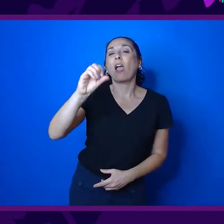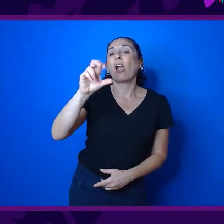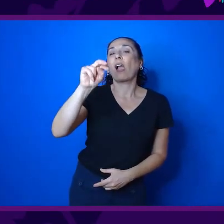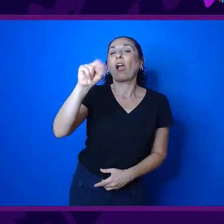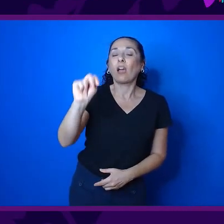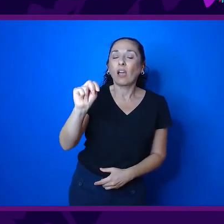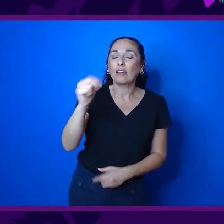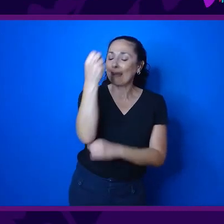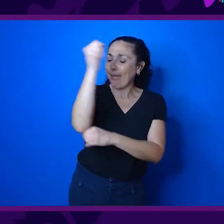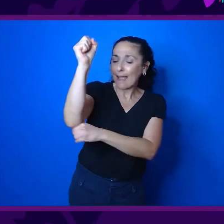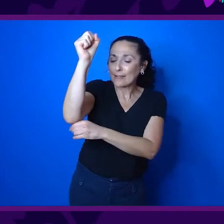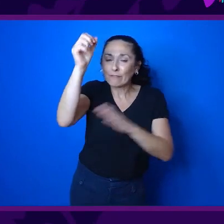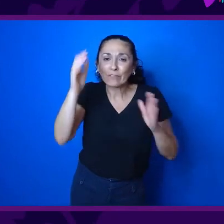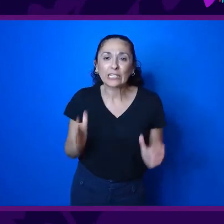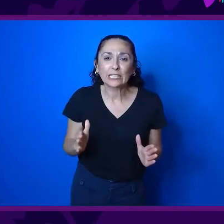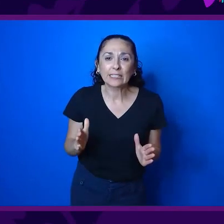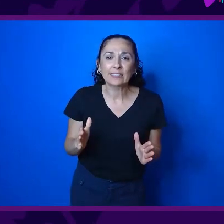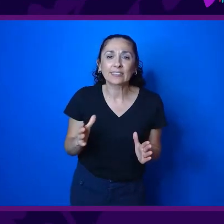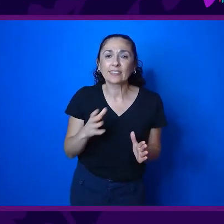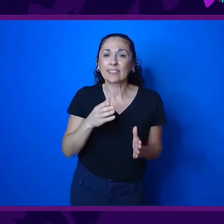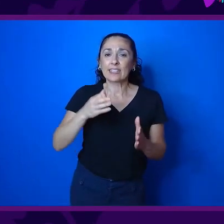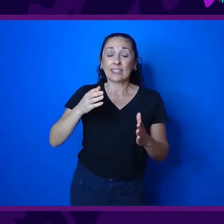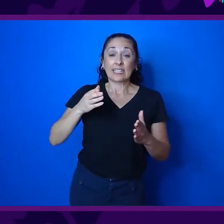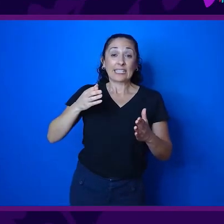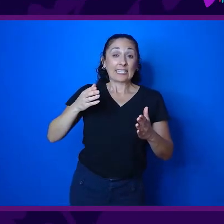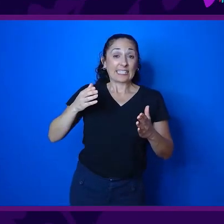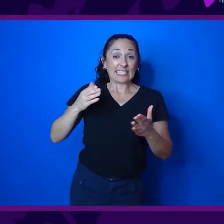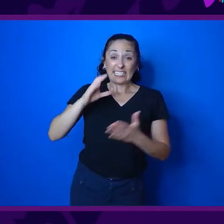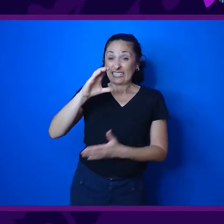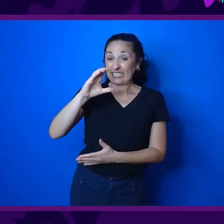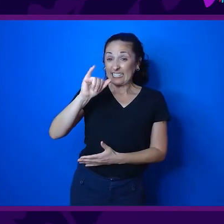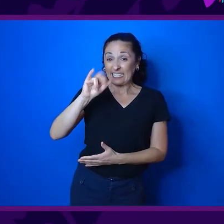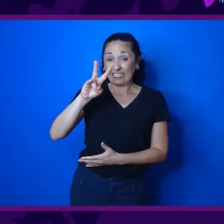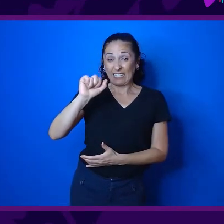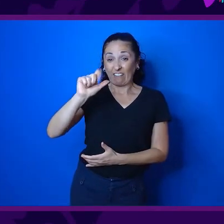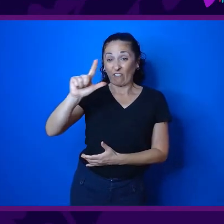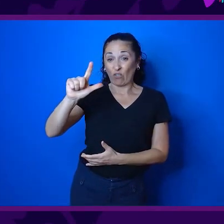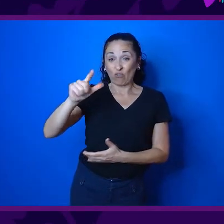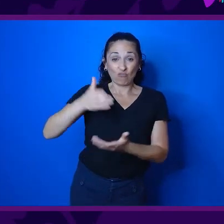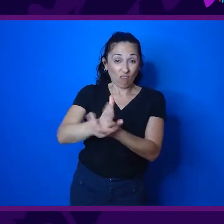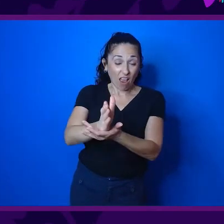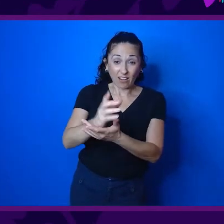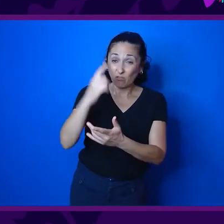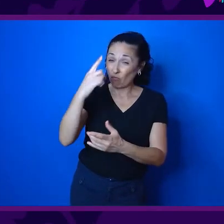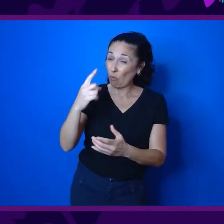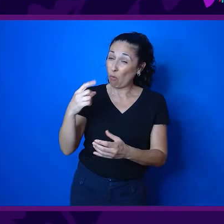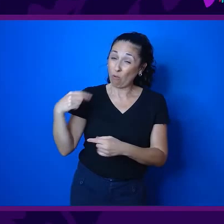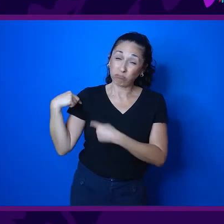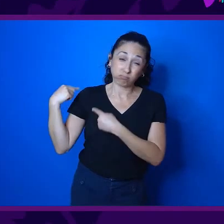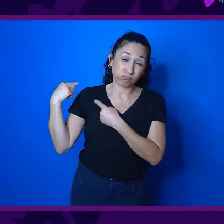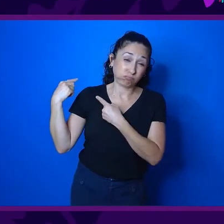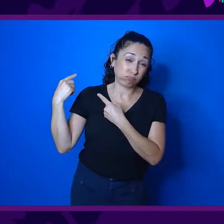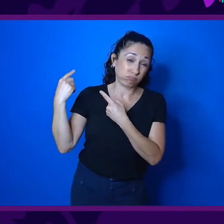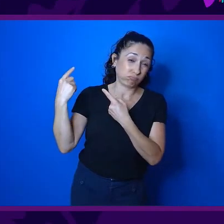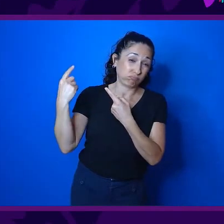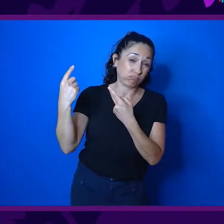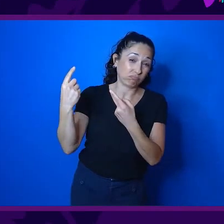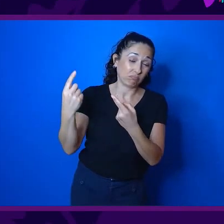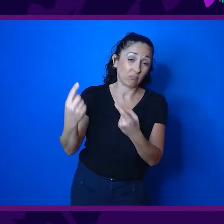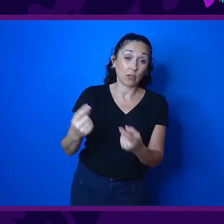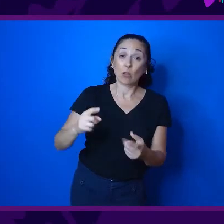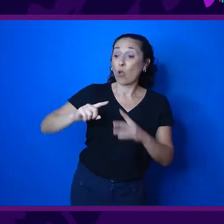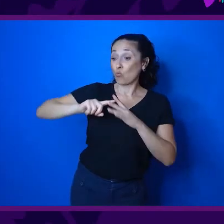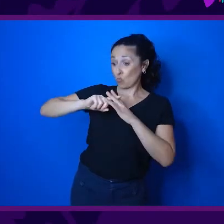in civil rights and rights for a long time. And originally, when they asked me to do it, they told